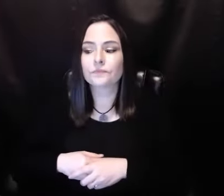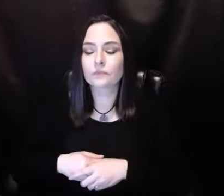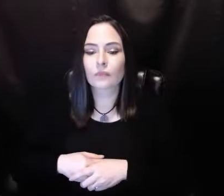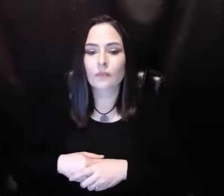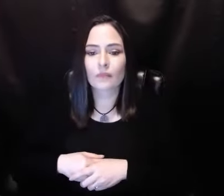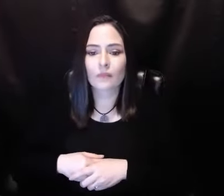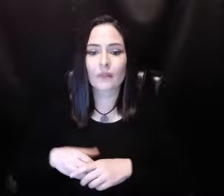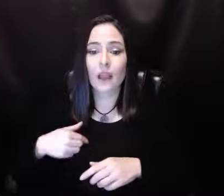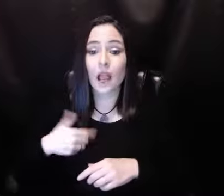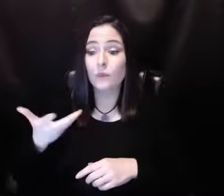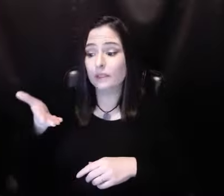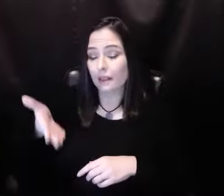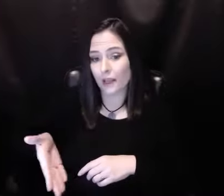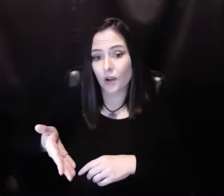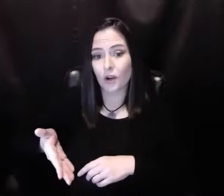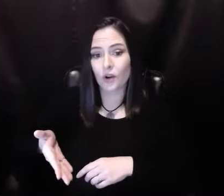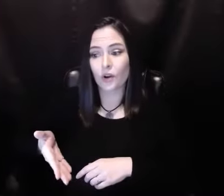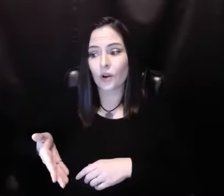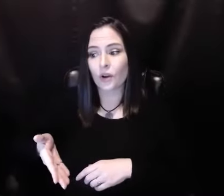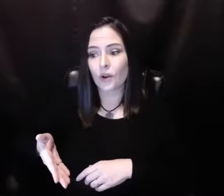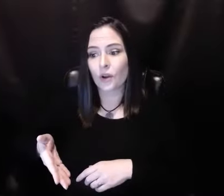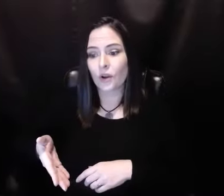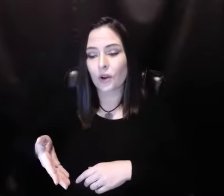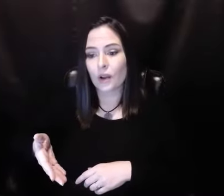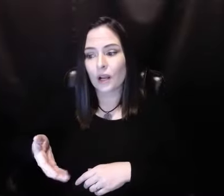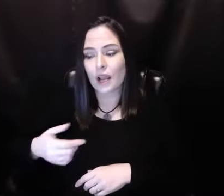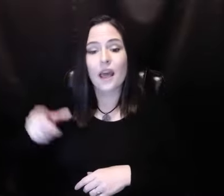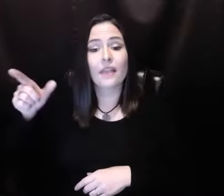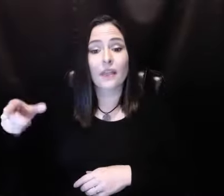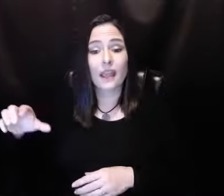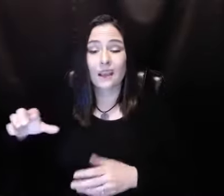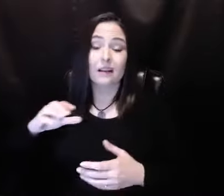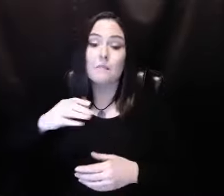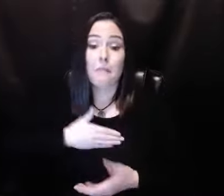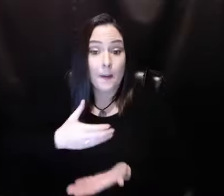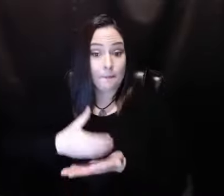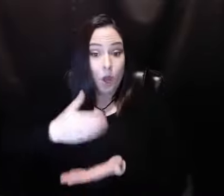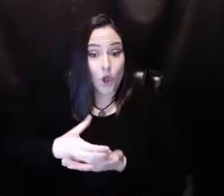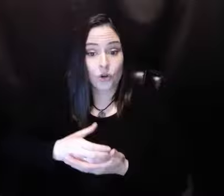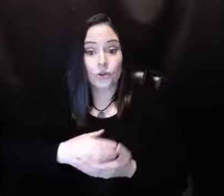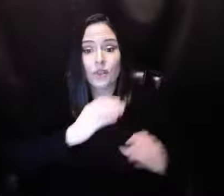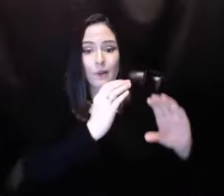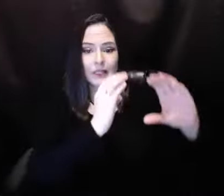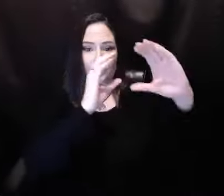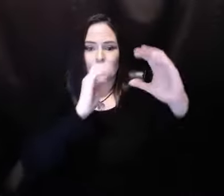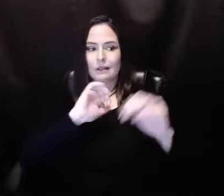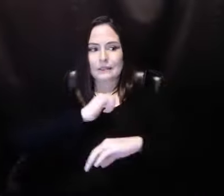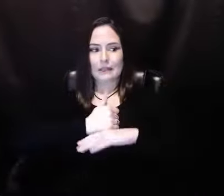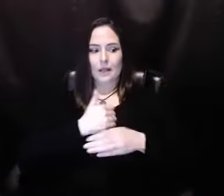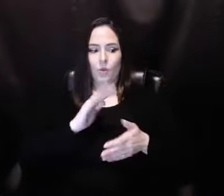As a baby, I was already in the cradle, and they would prop the bottle, and I had to take care that the bottle wouldn't fall